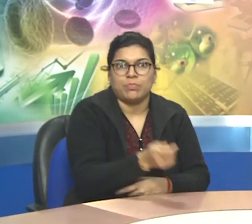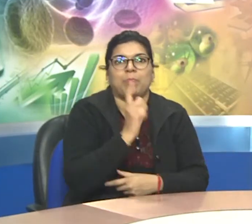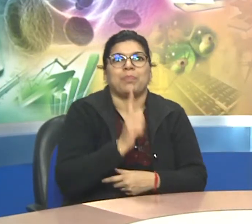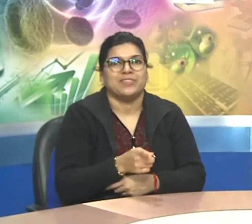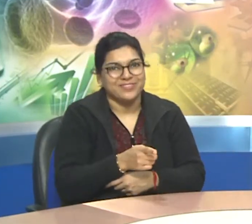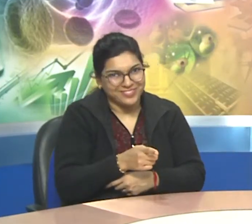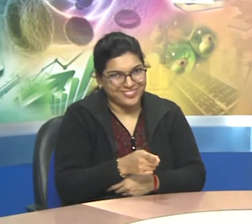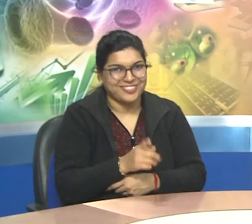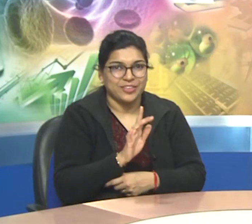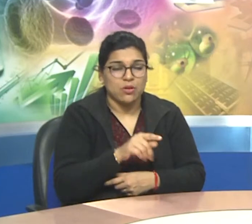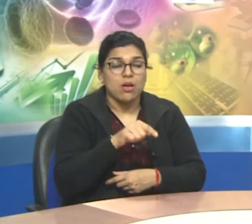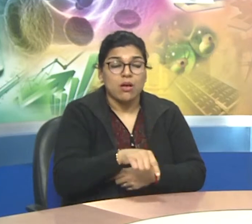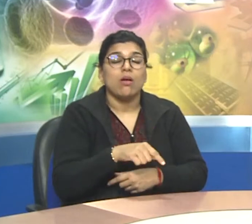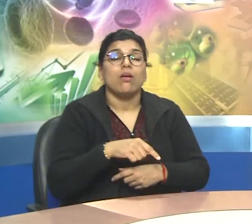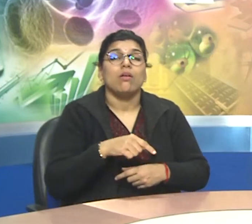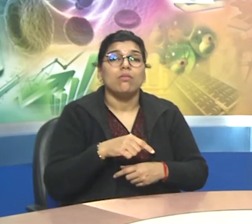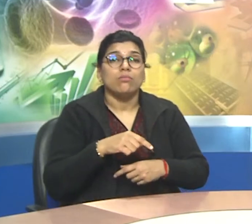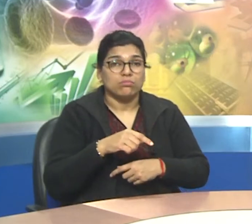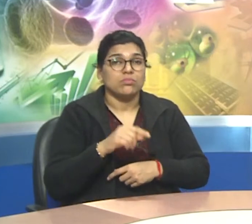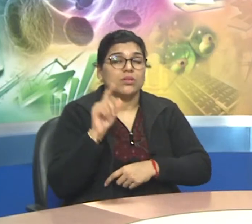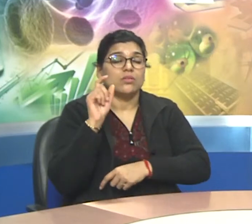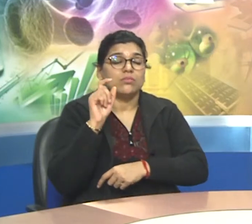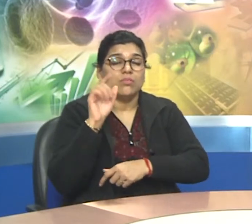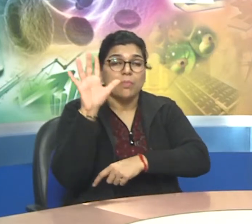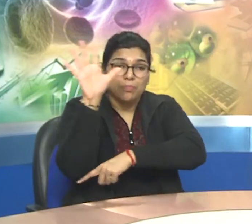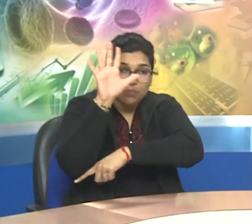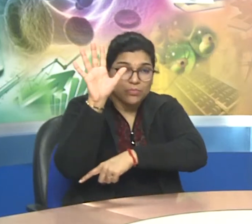Add a little water after every 6 to 7 days